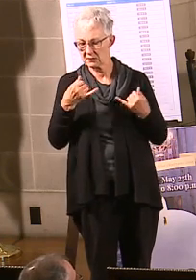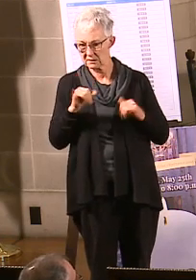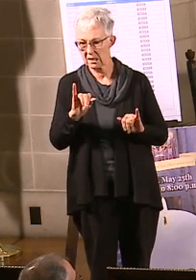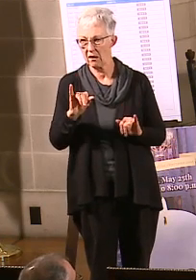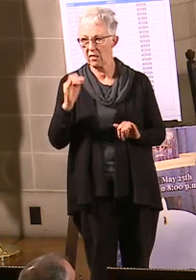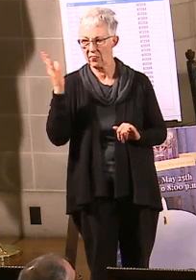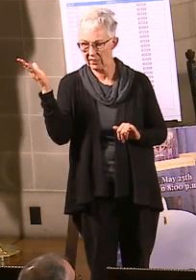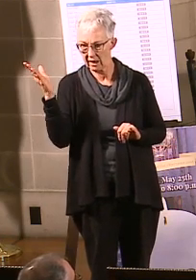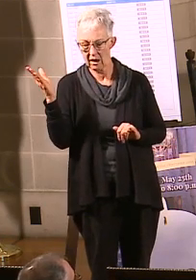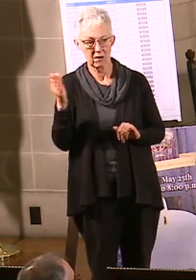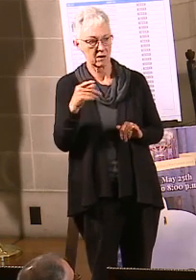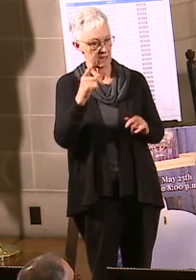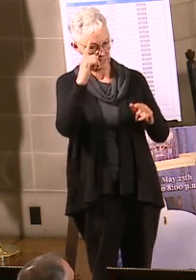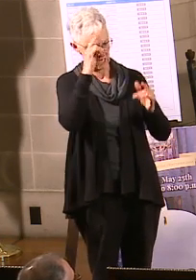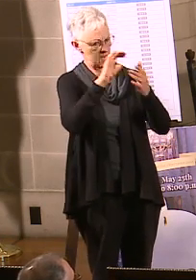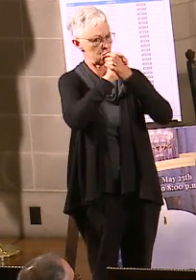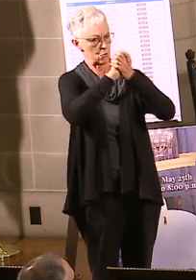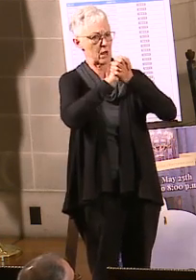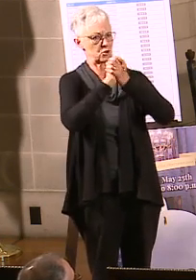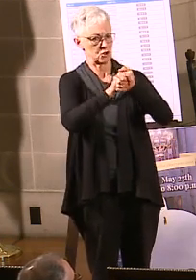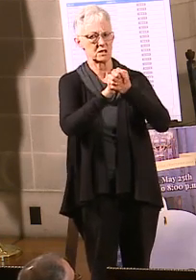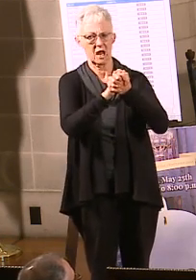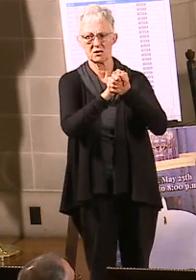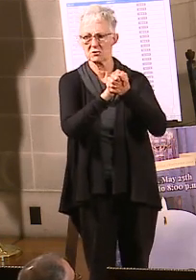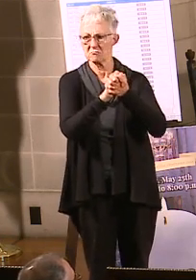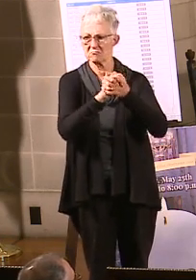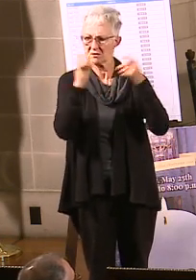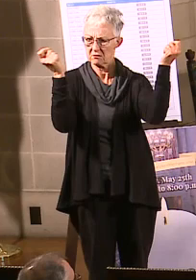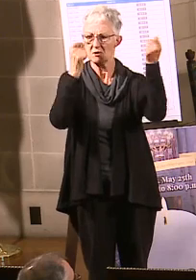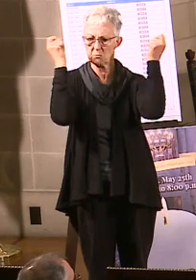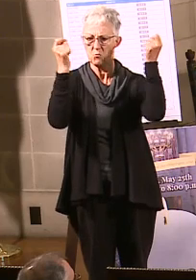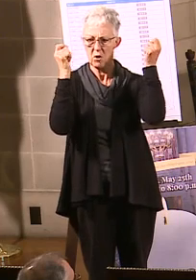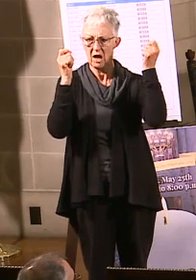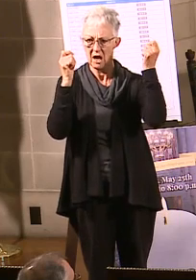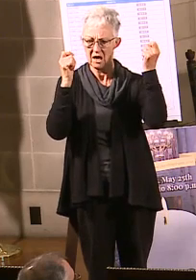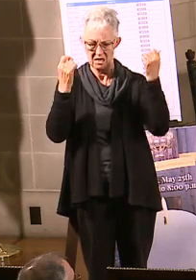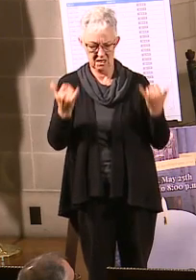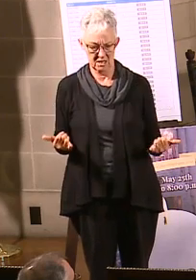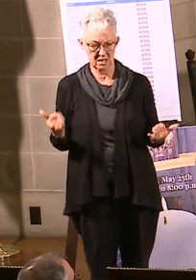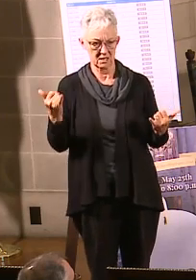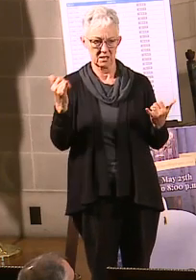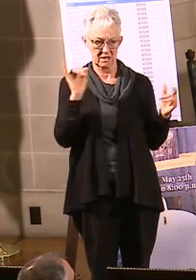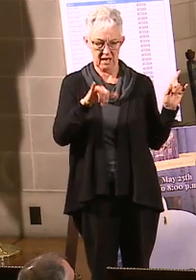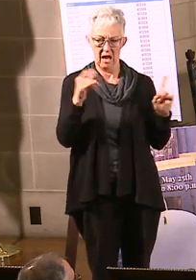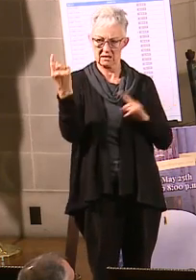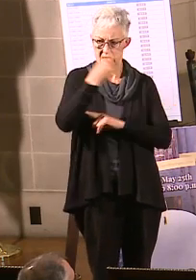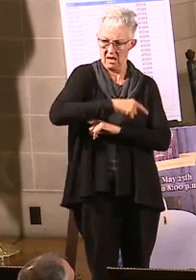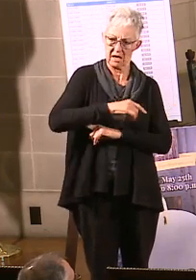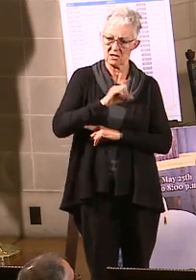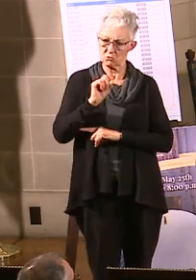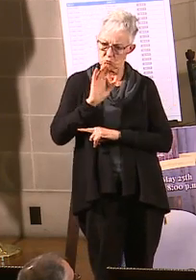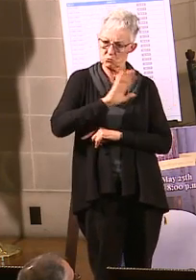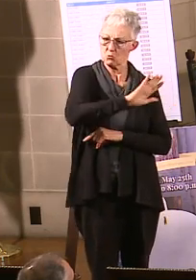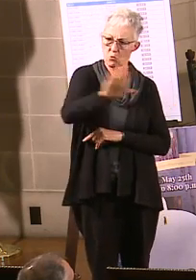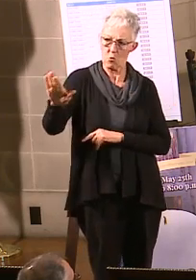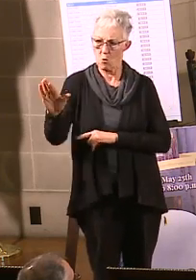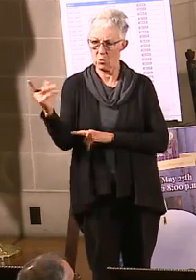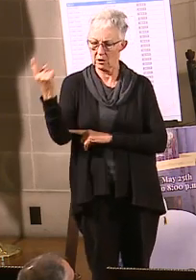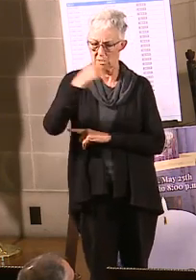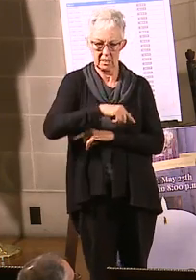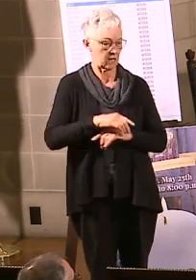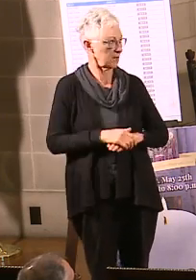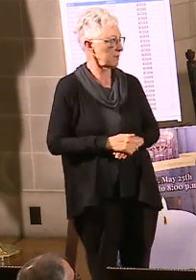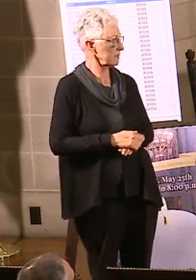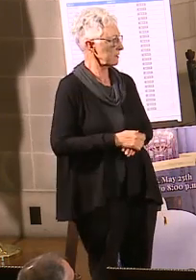congratulations, celebrate VE Day. This is your victory. This is your day. Dad brought this